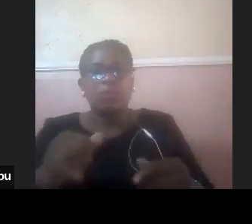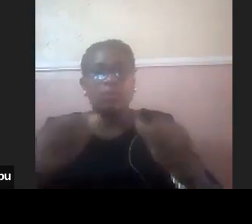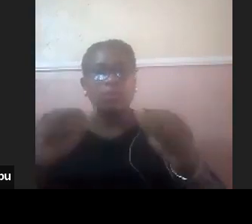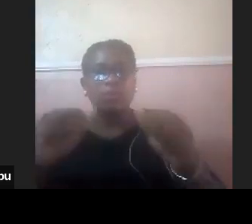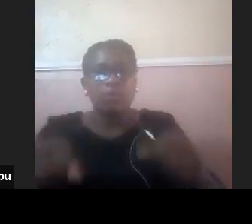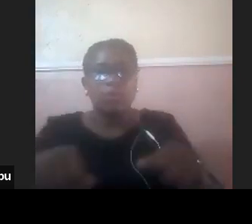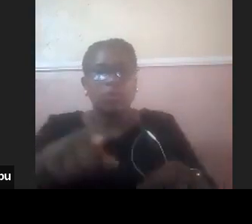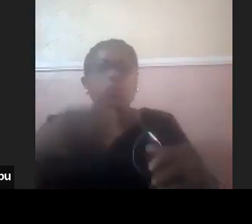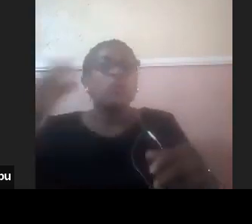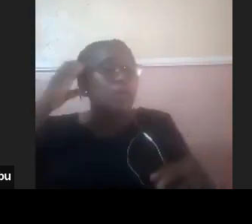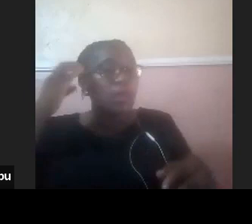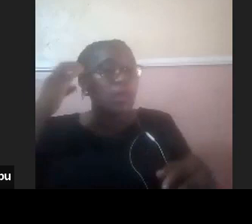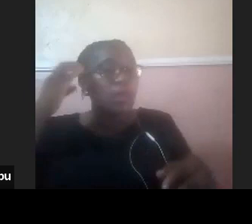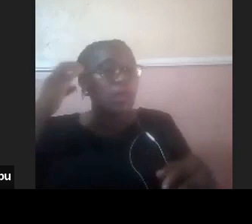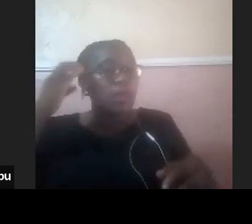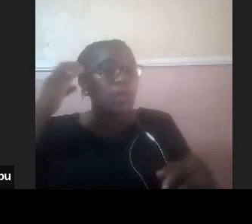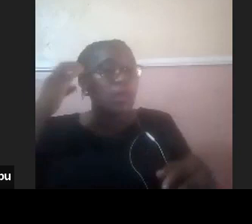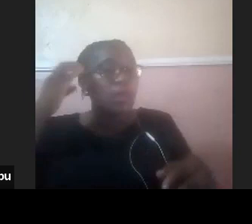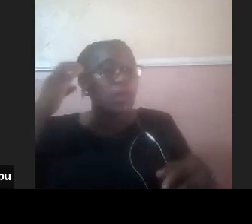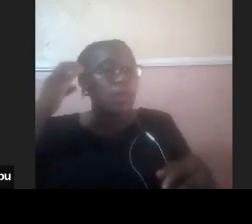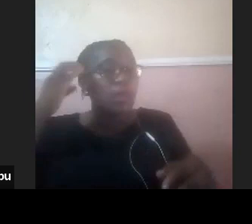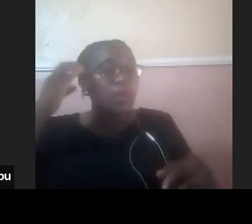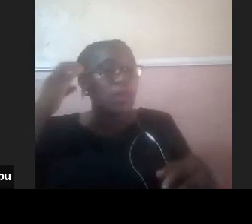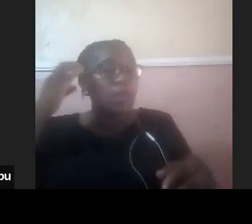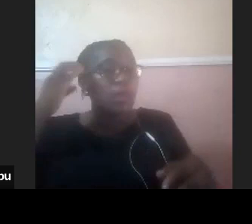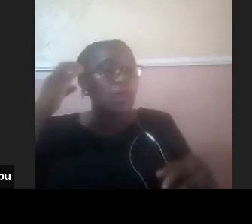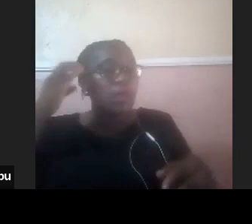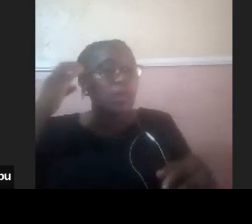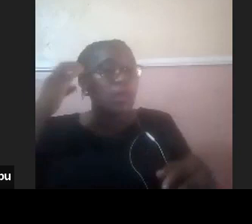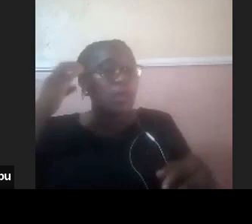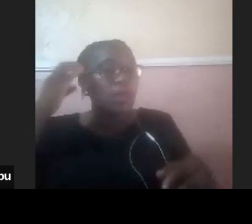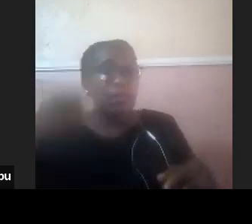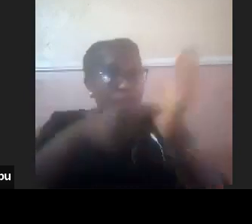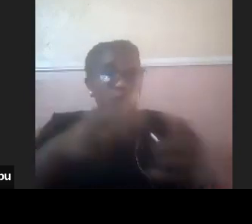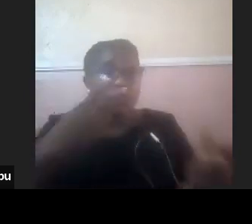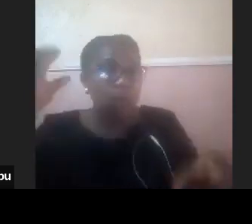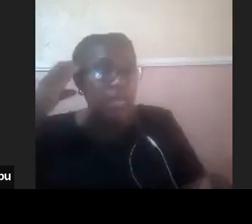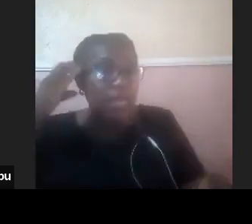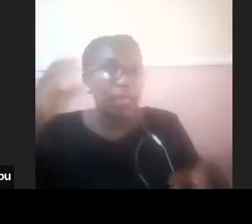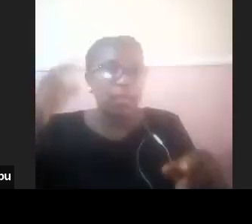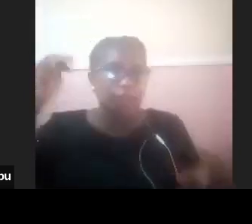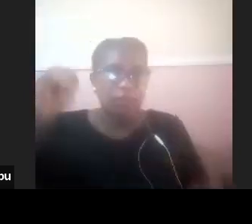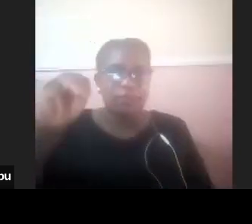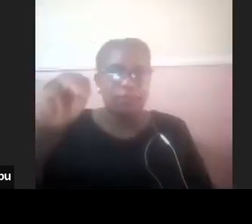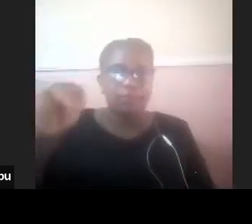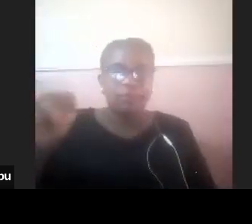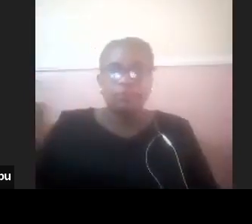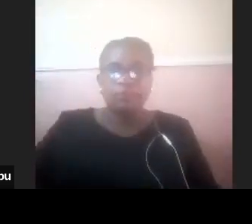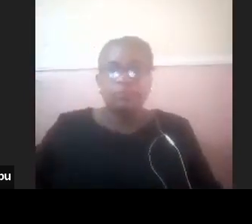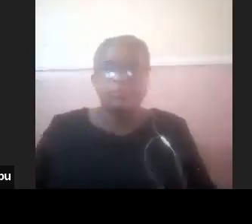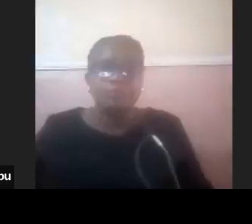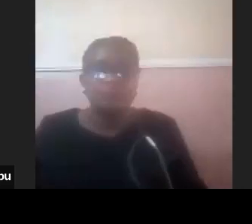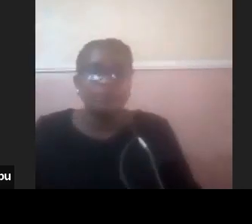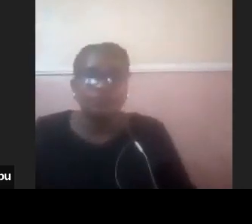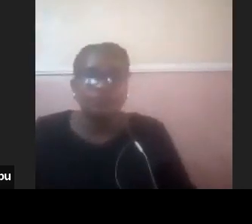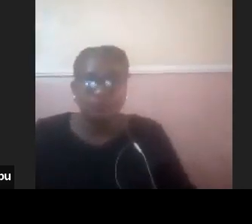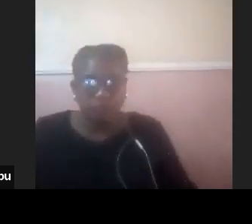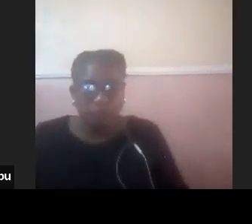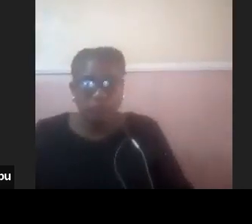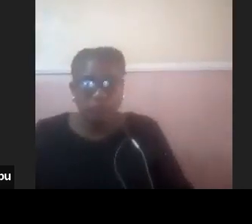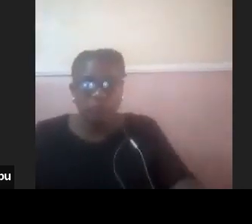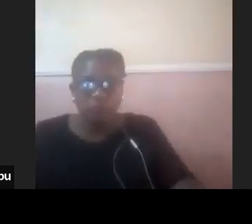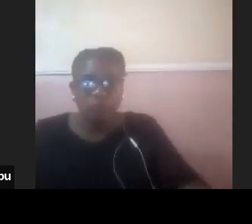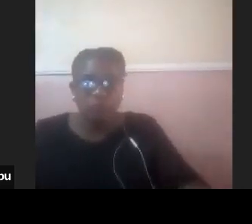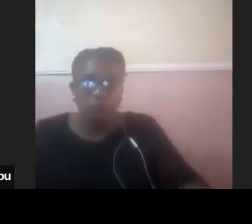this excerpt that I read, it's linked to the problem that I stated